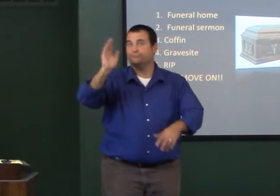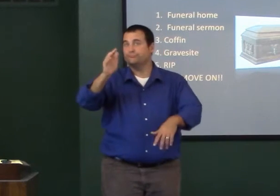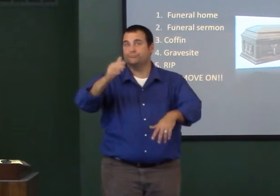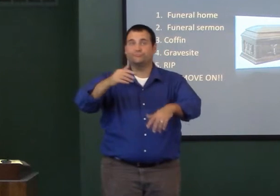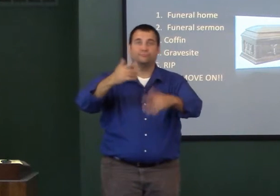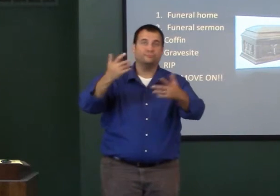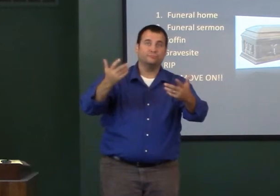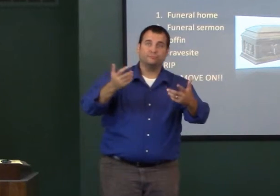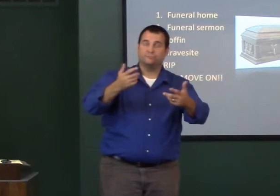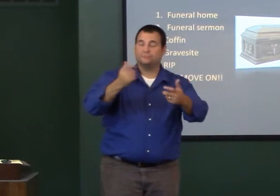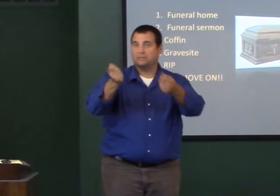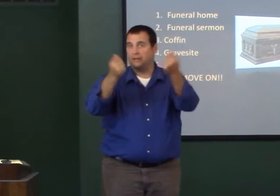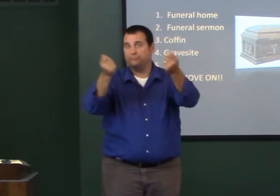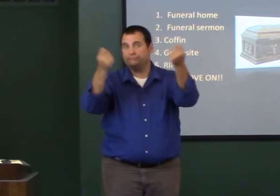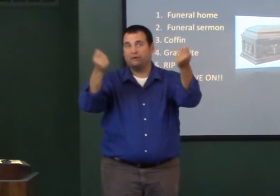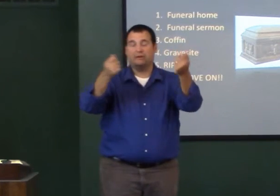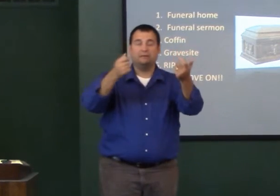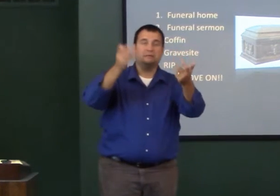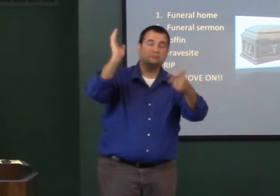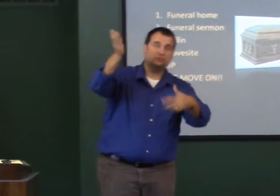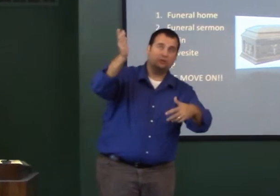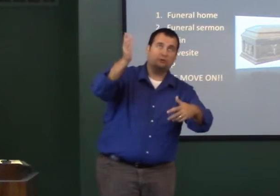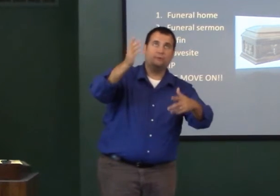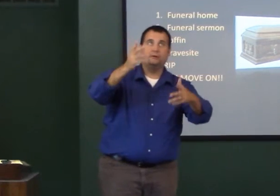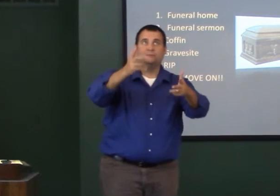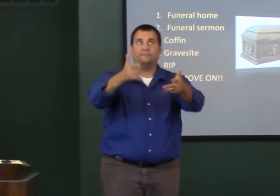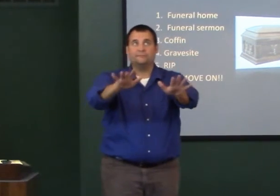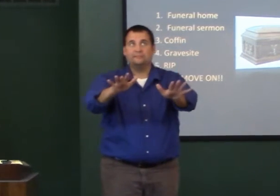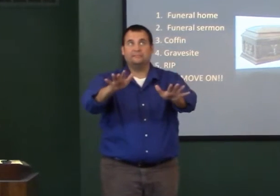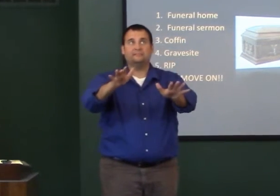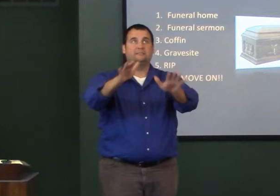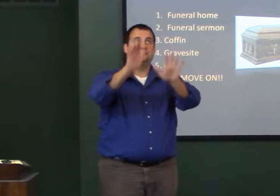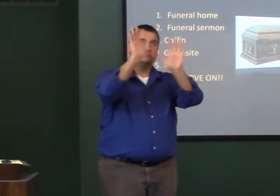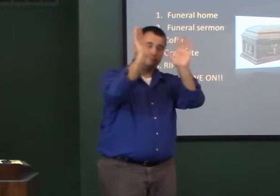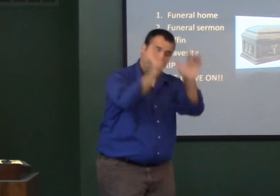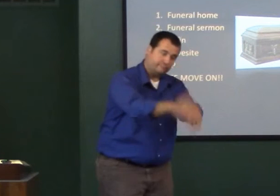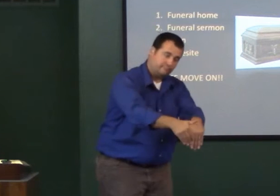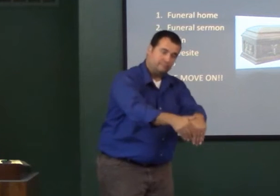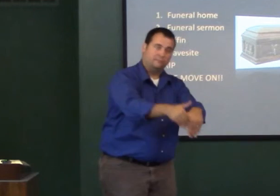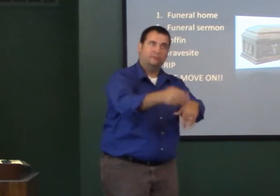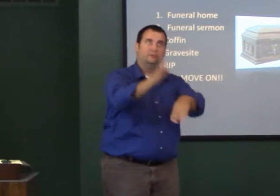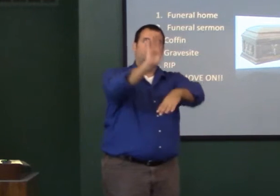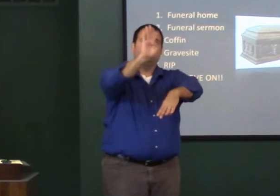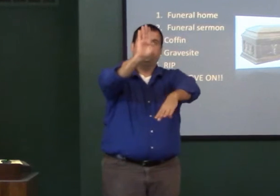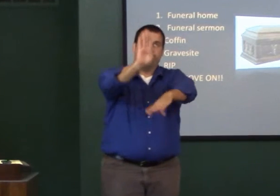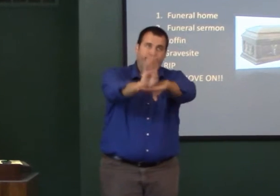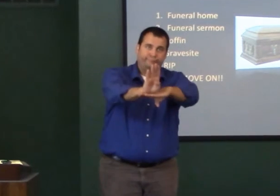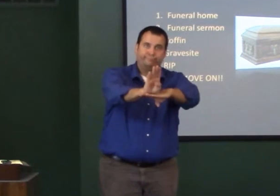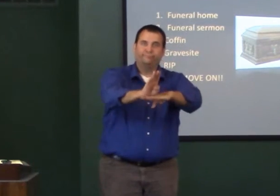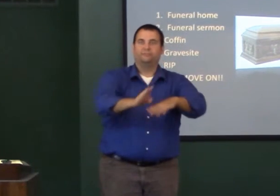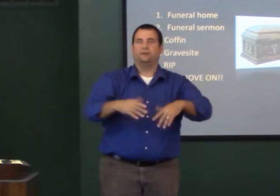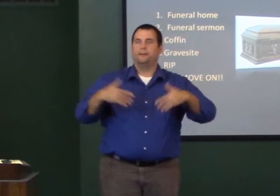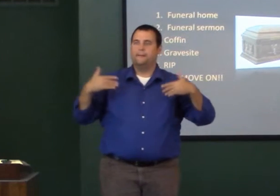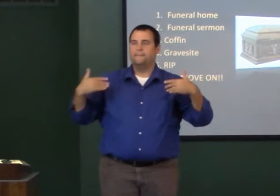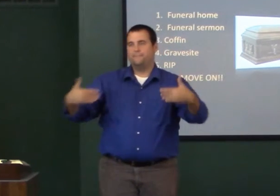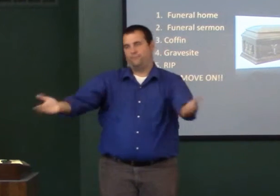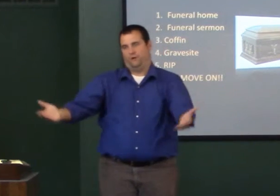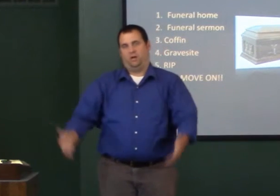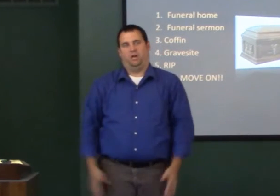they're gonna go home and they're gonna have a funeral, they're gonna have a celebration of this person that just died, and they